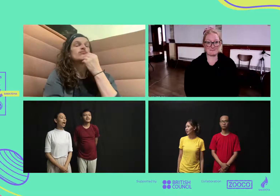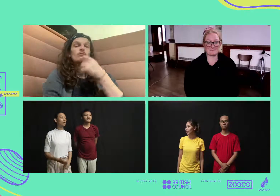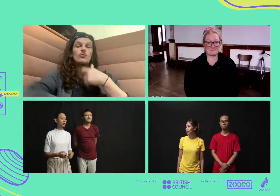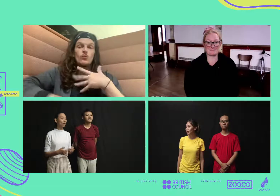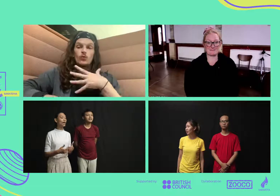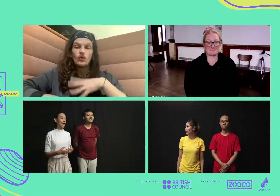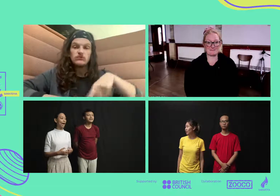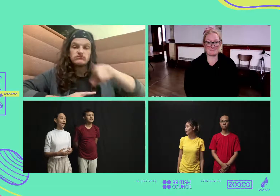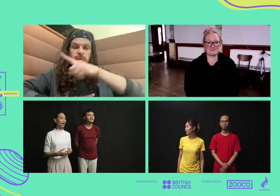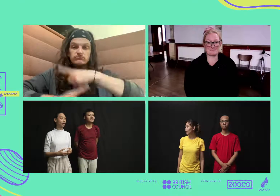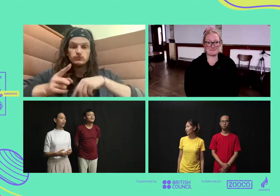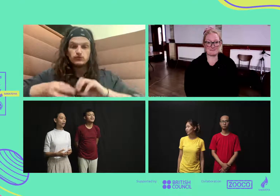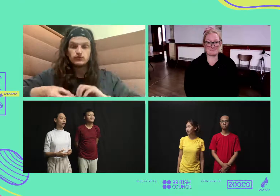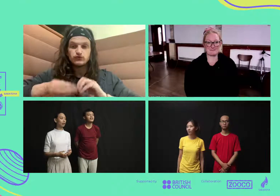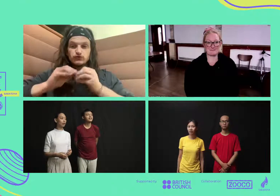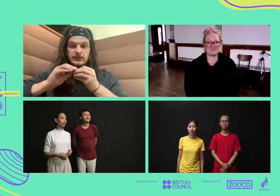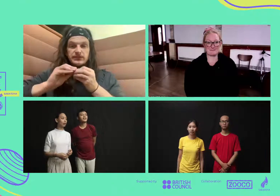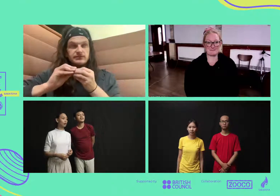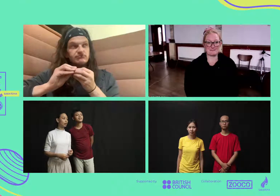Let me think.